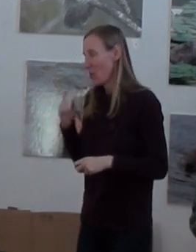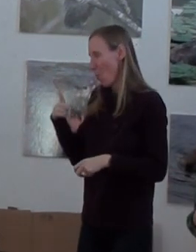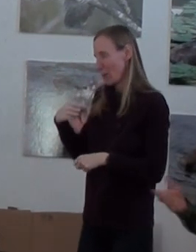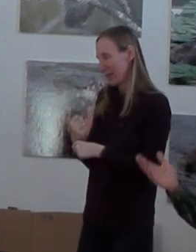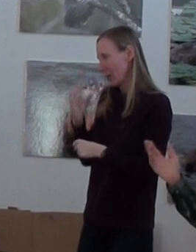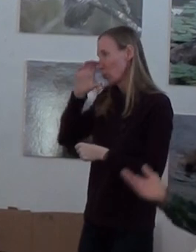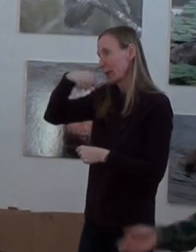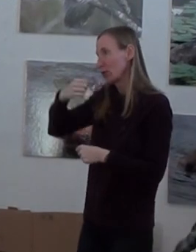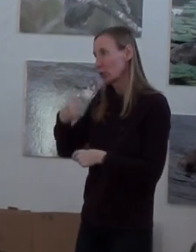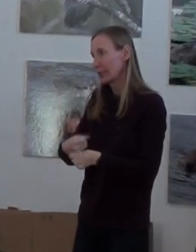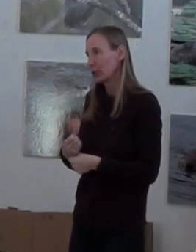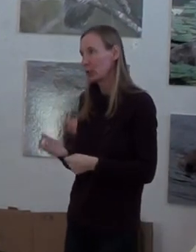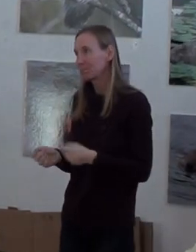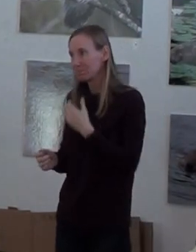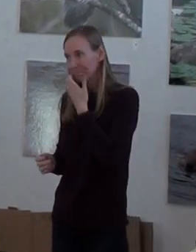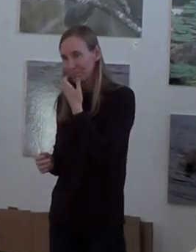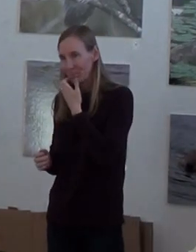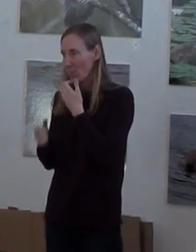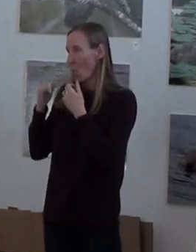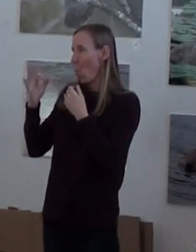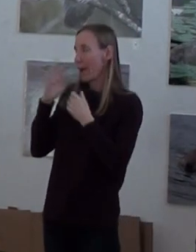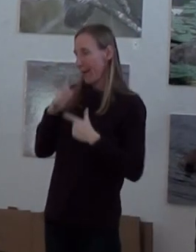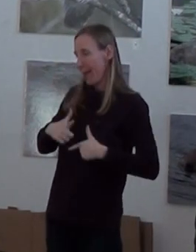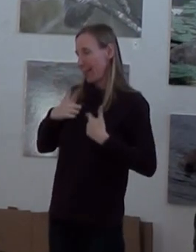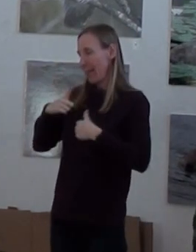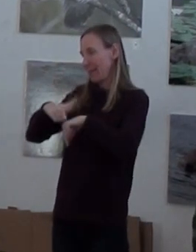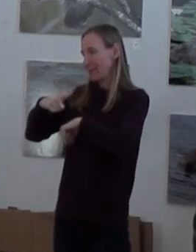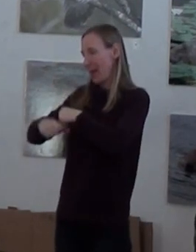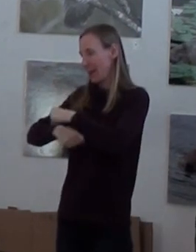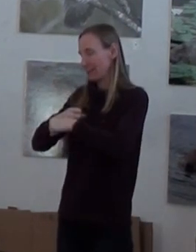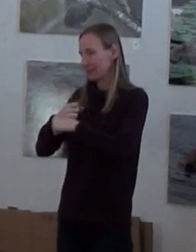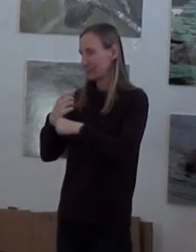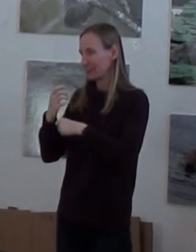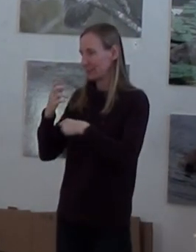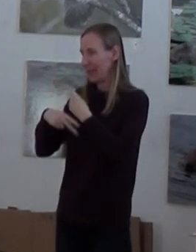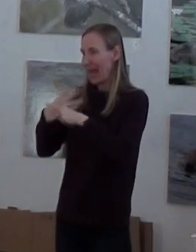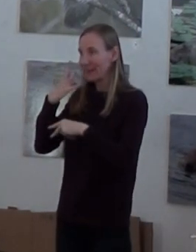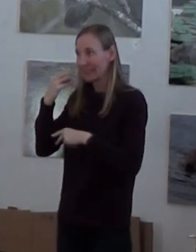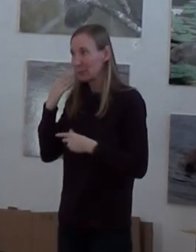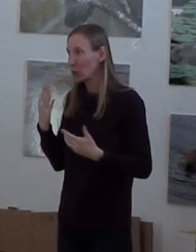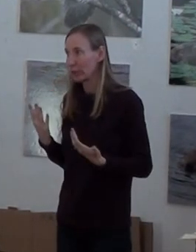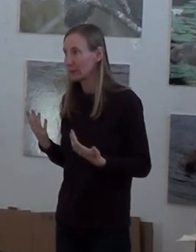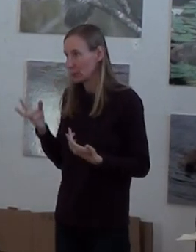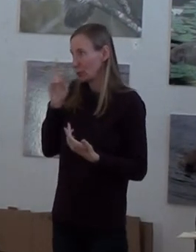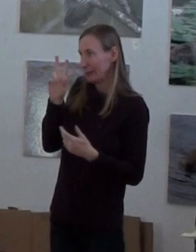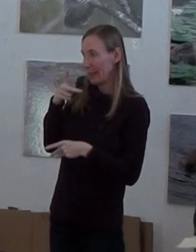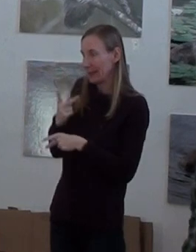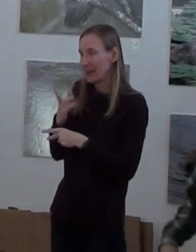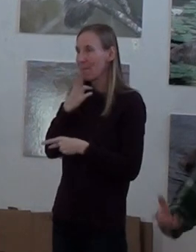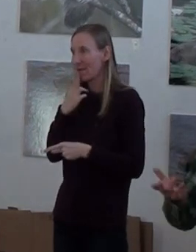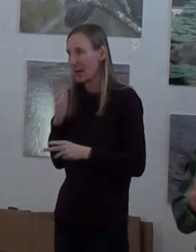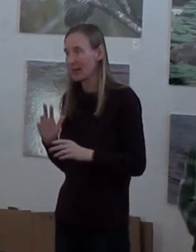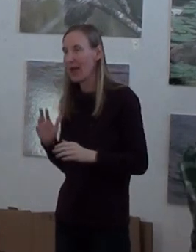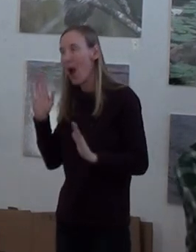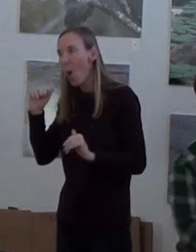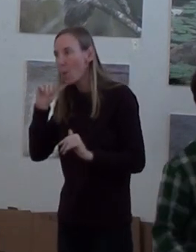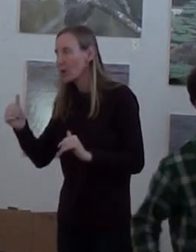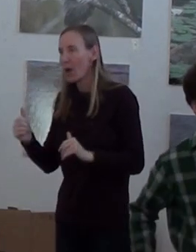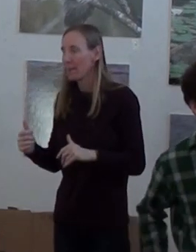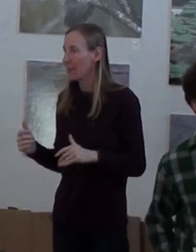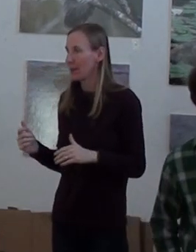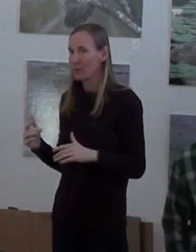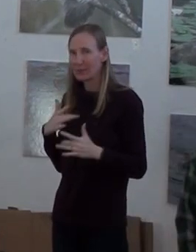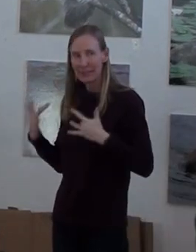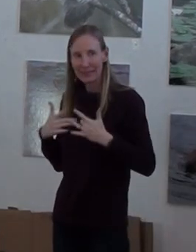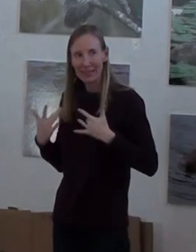those years where it might have been like the one in a lifetime kind of experience to see that type of a crop of honey. I hope not, but it was